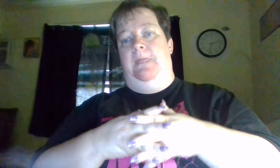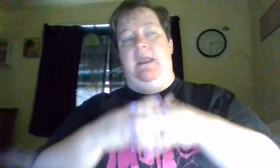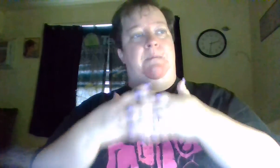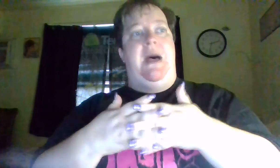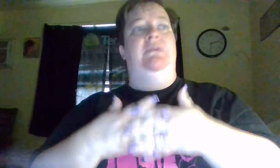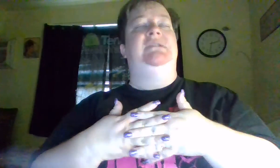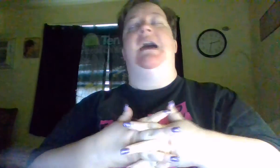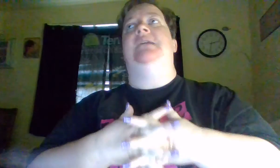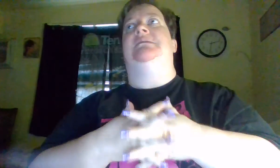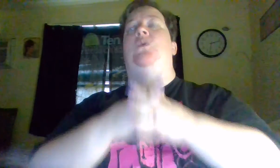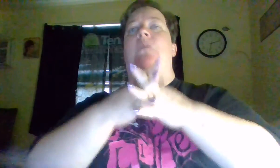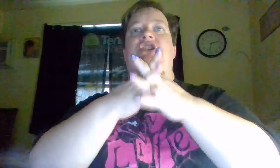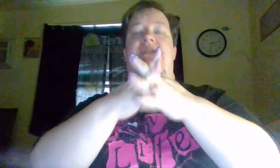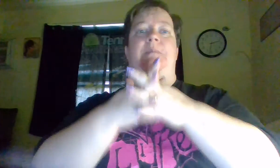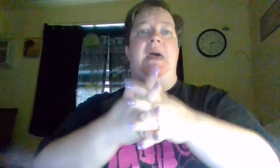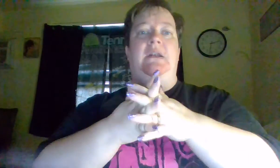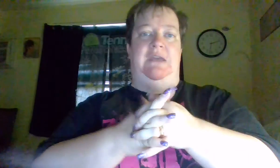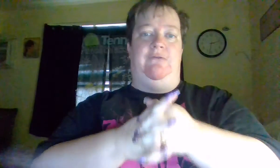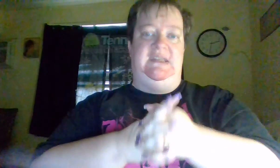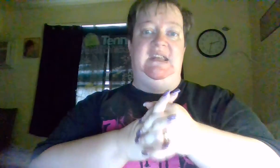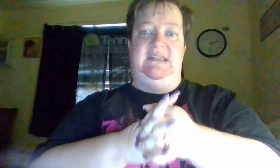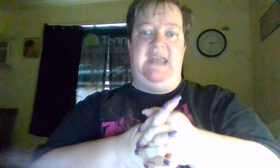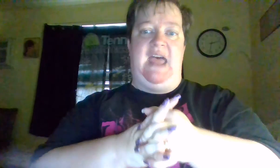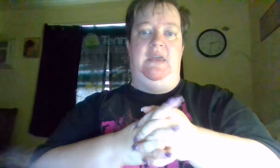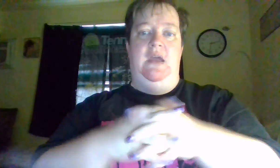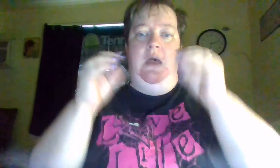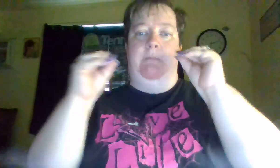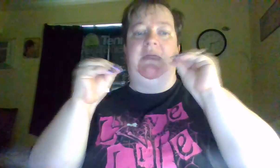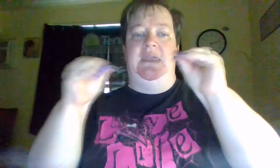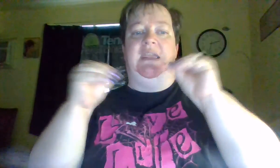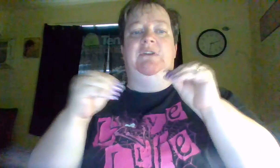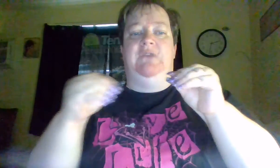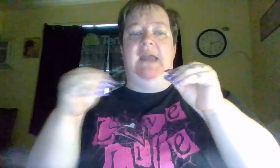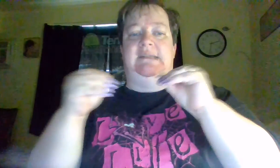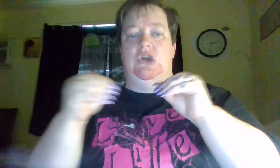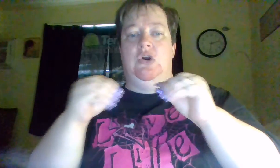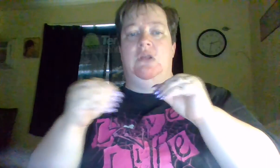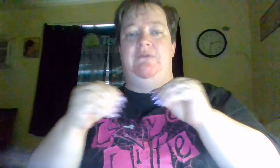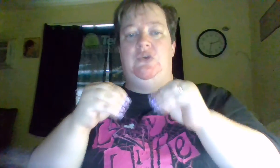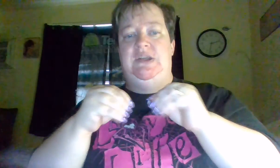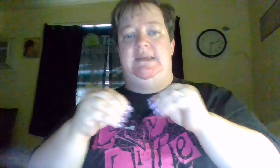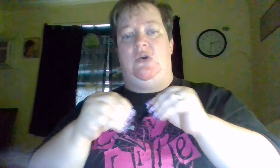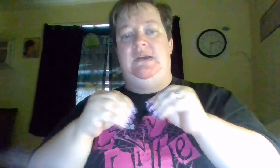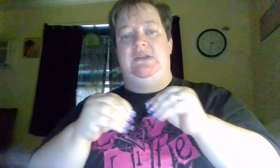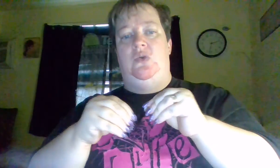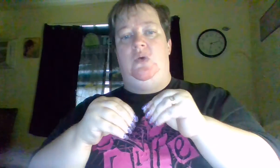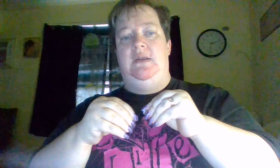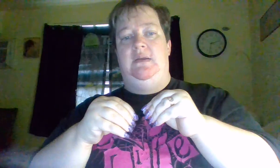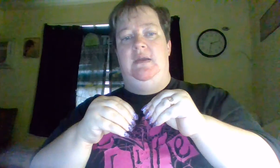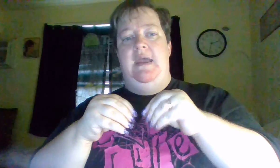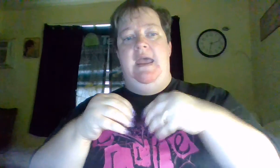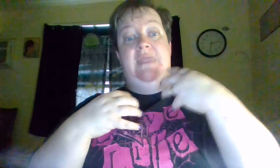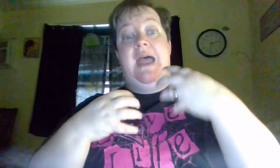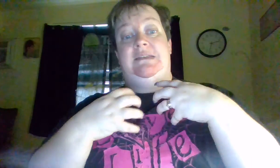The Bible says the wages, the penalty for sin is death, but the gift of God is eternal life through Jesus Christ our Lord. That's